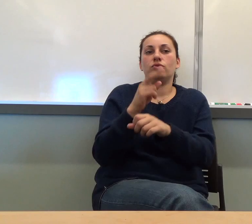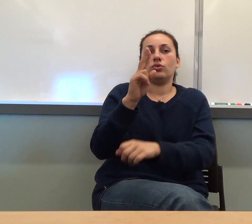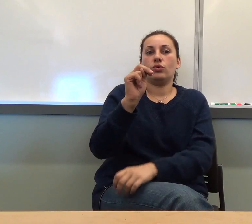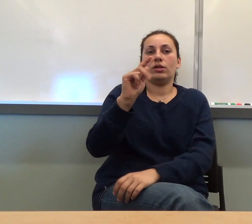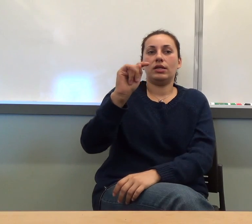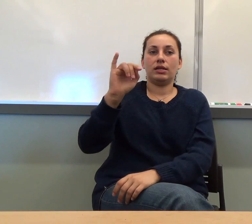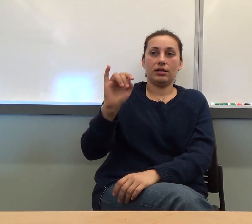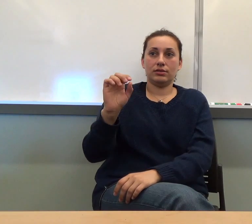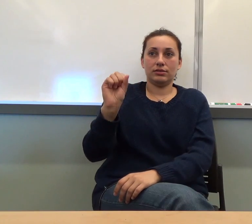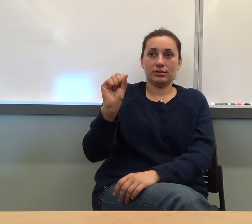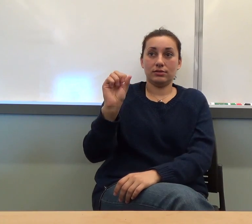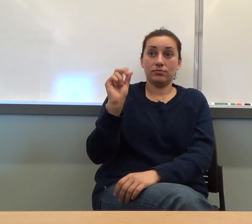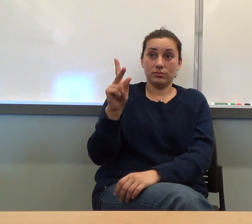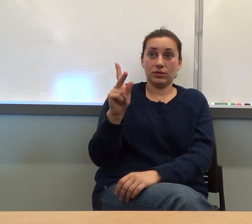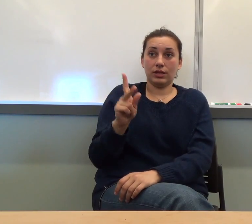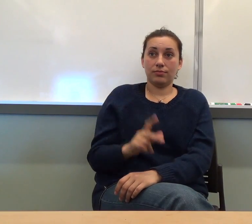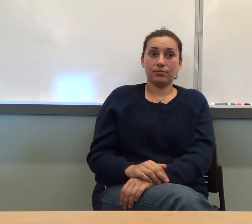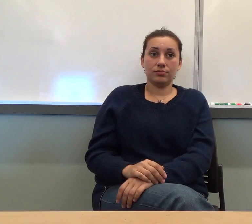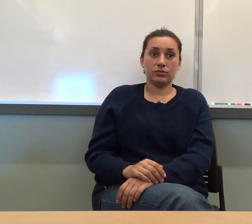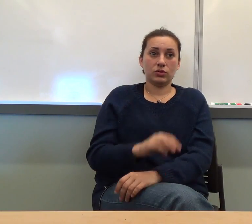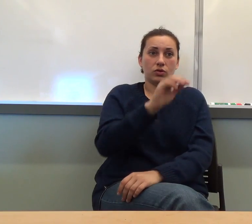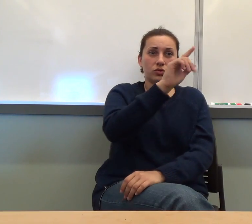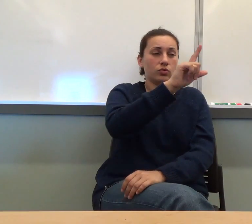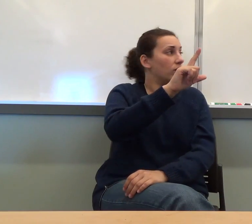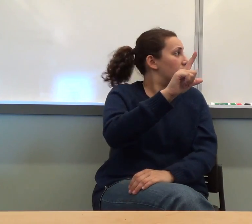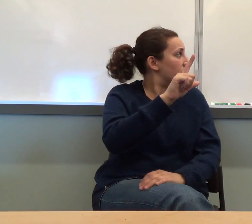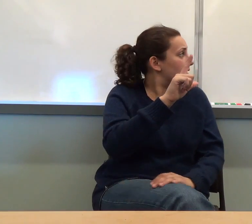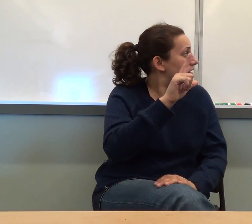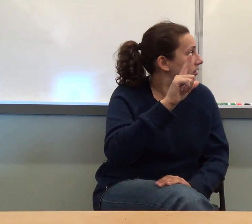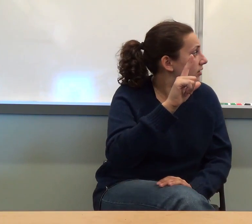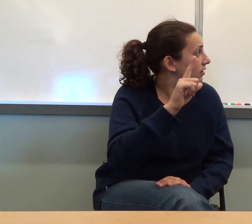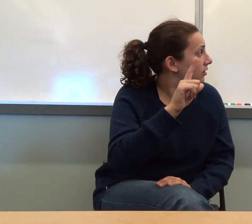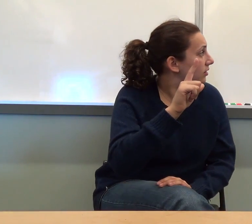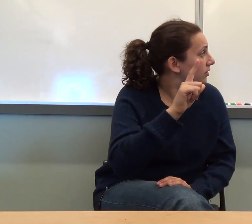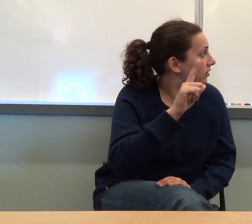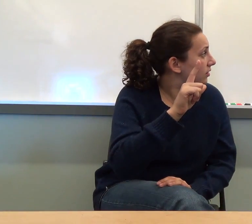20.77 miles in 1 gallon, which we usually write as